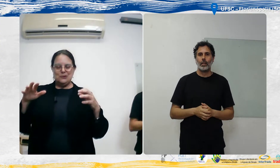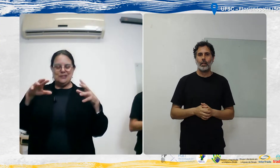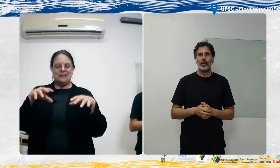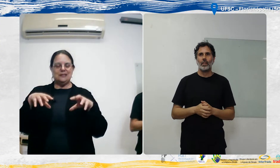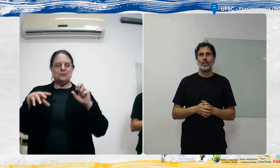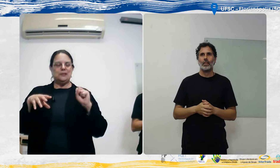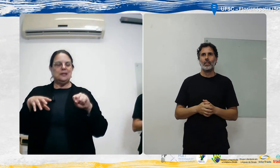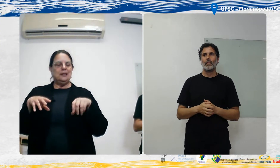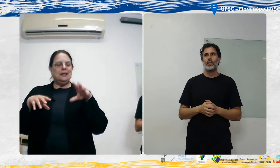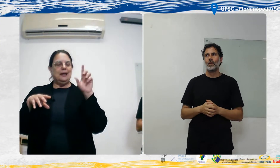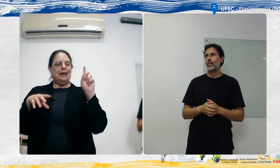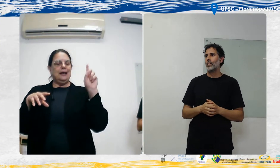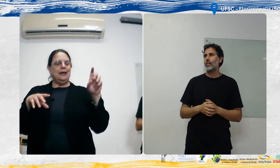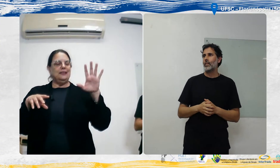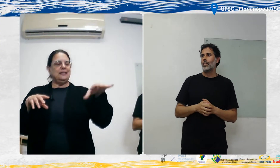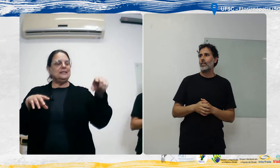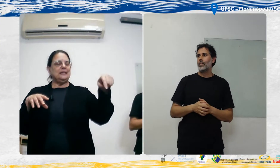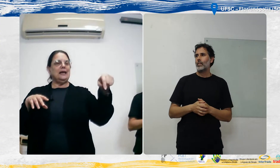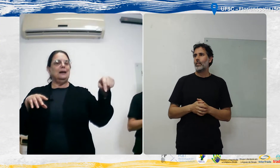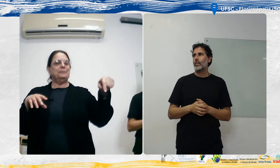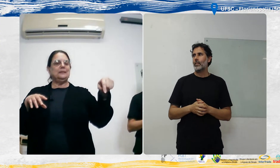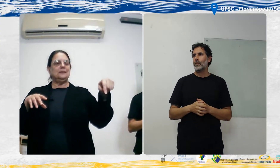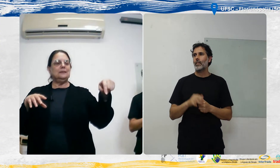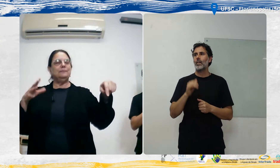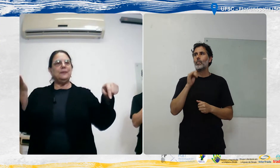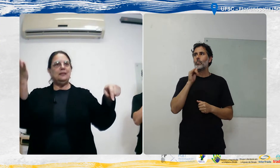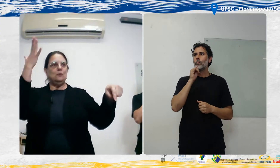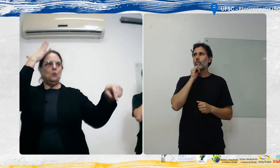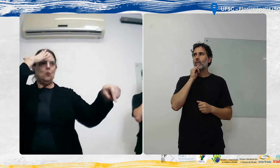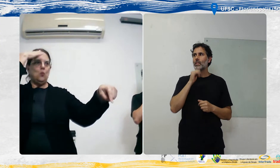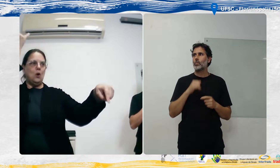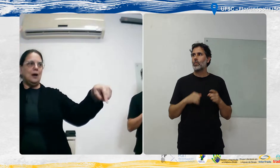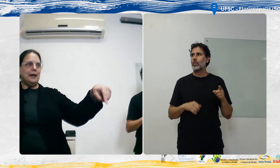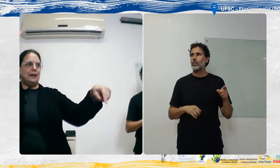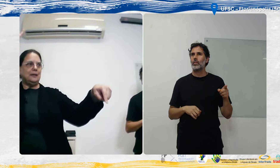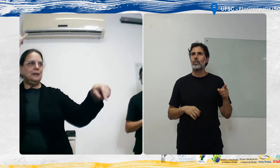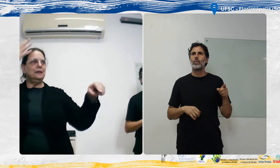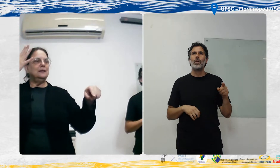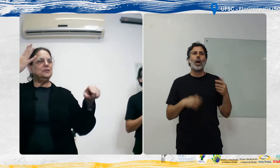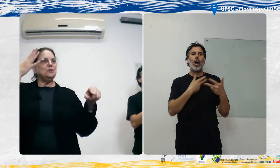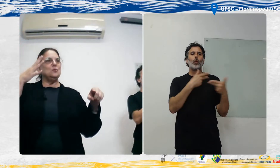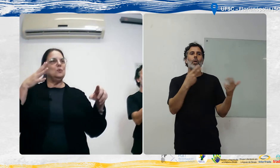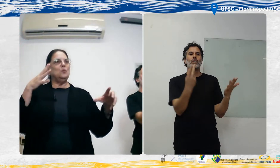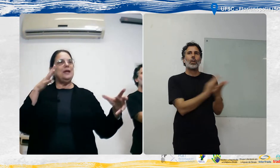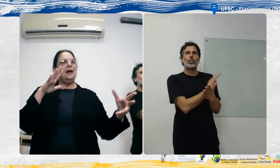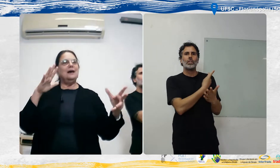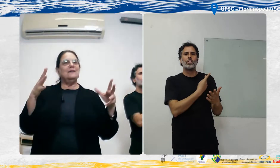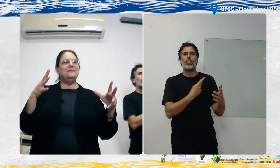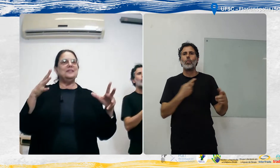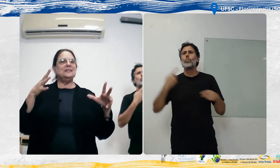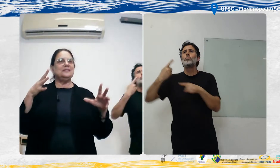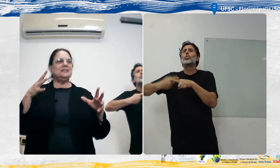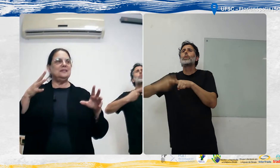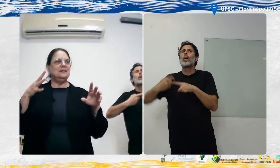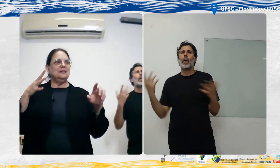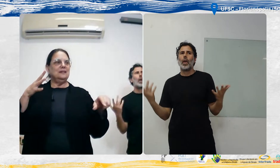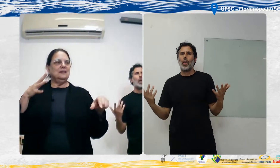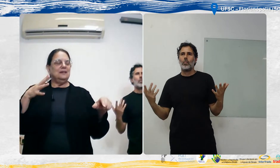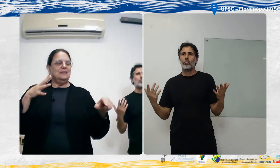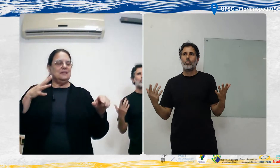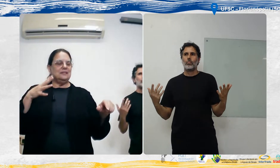dialogue or sentence with, this thing happened, and then why? So we have this